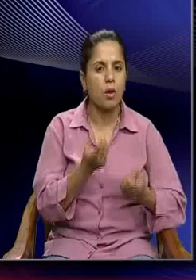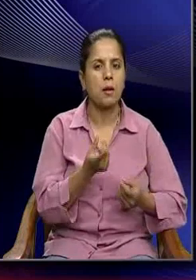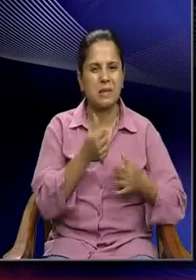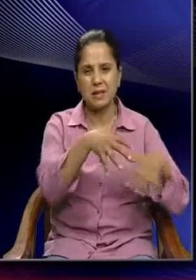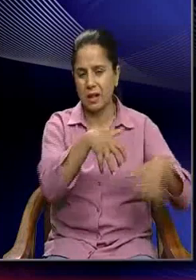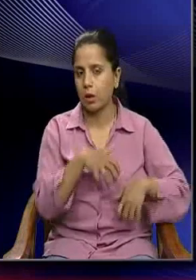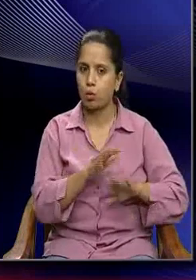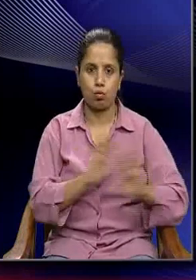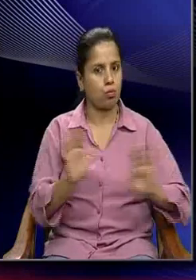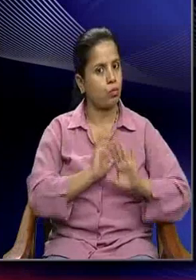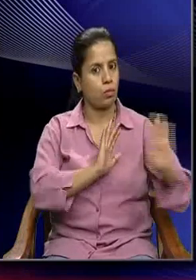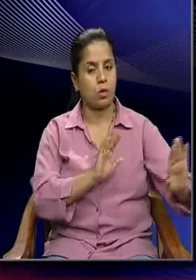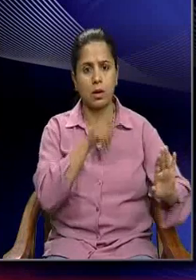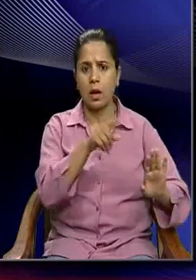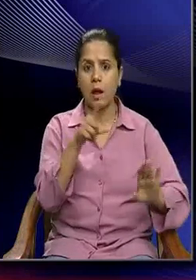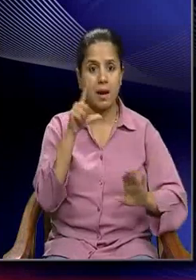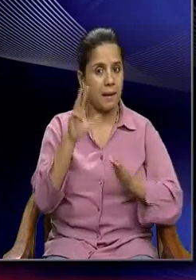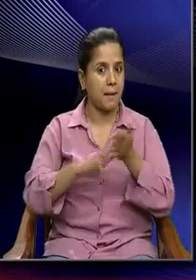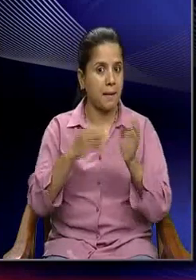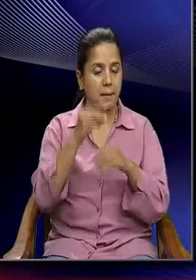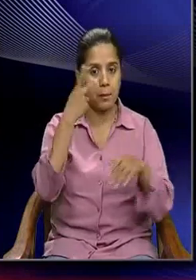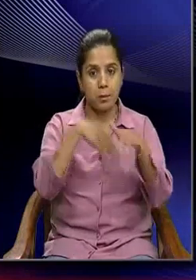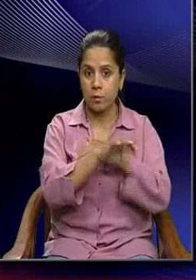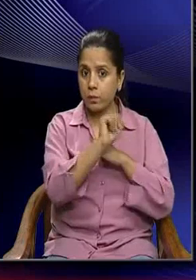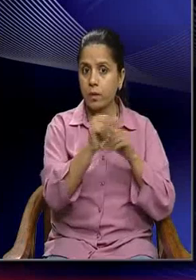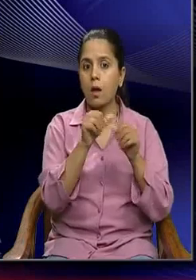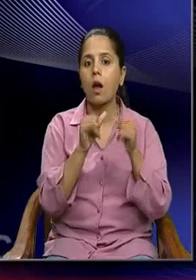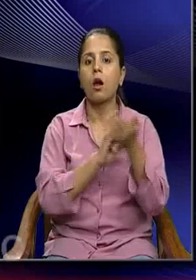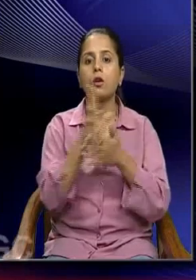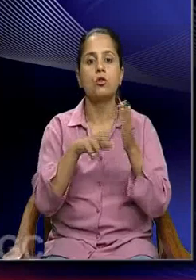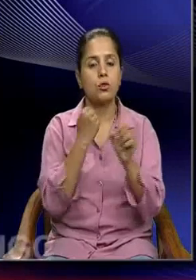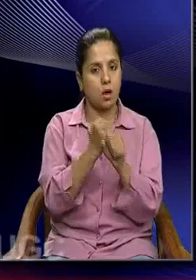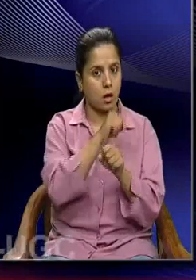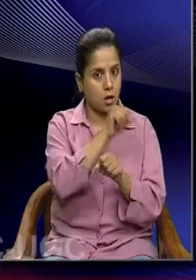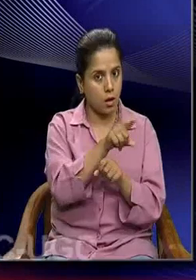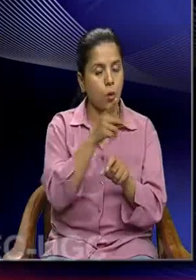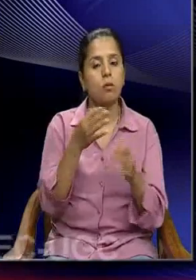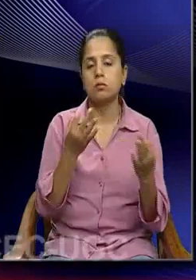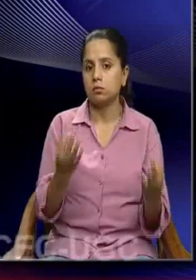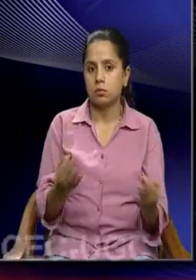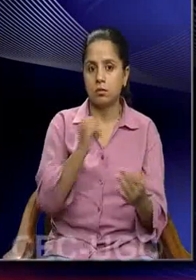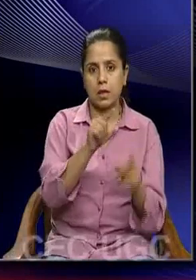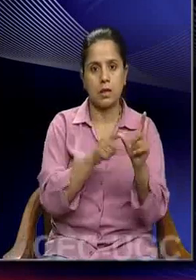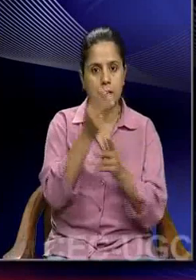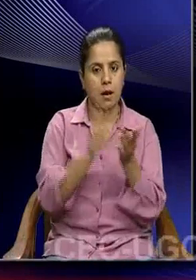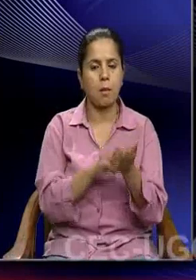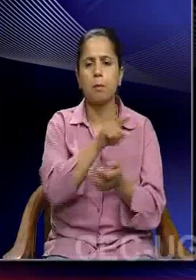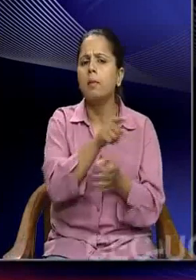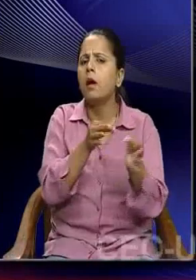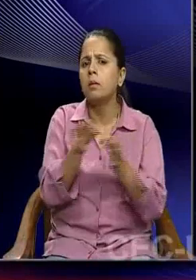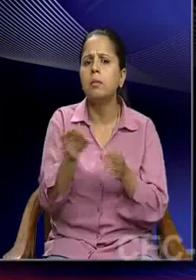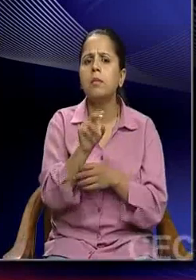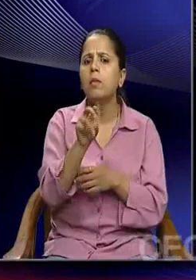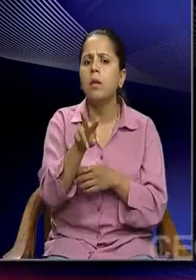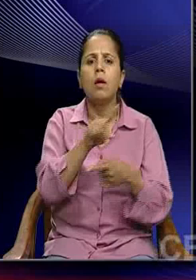So this limb in the Ashtang Yoga, which is Yam, it basically refers to